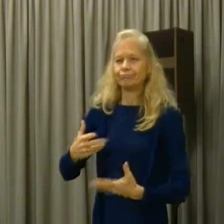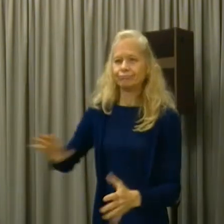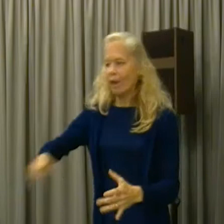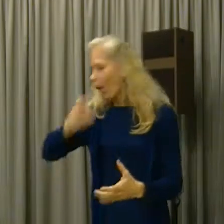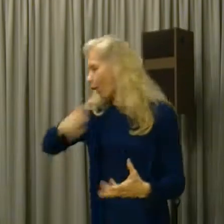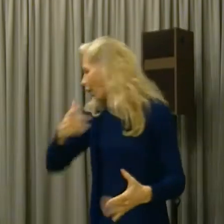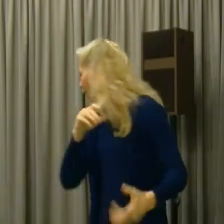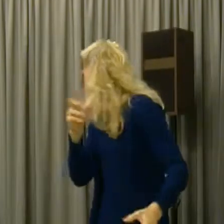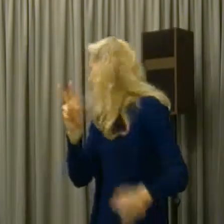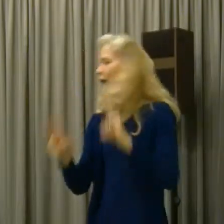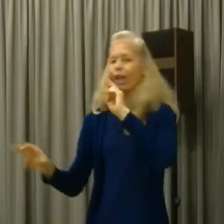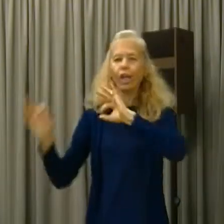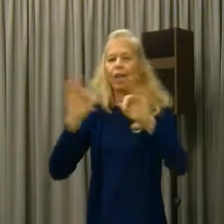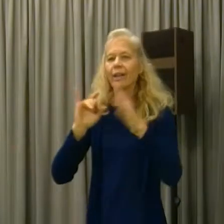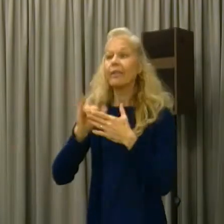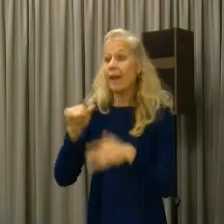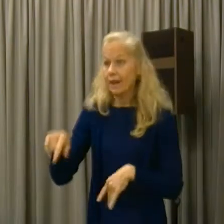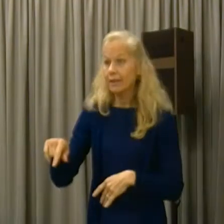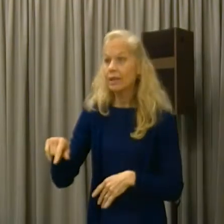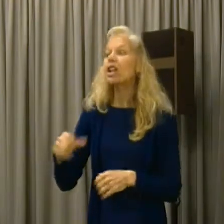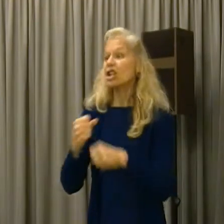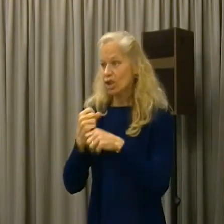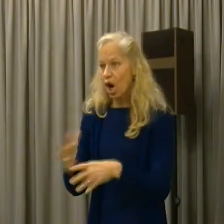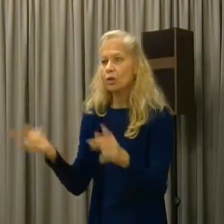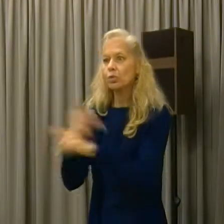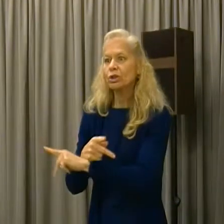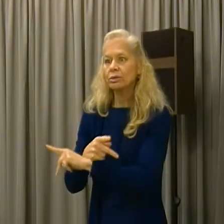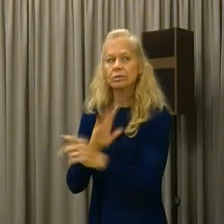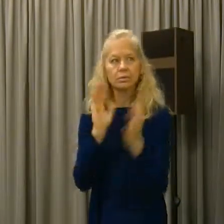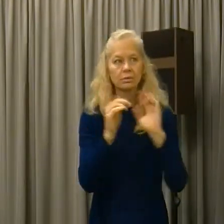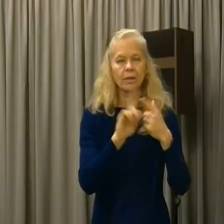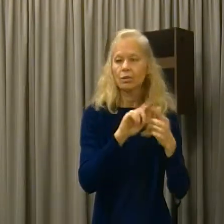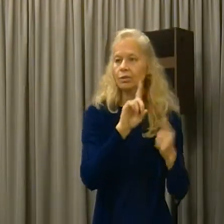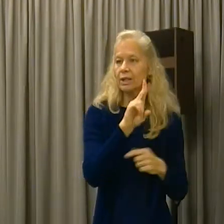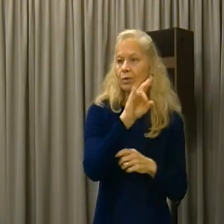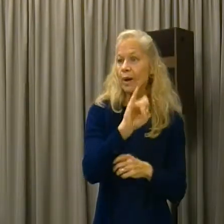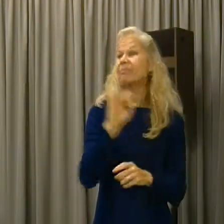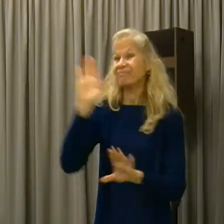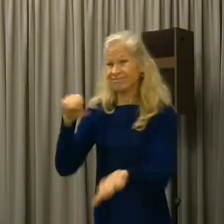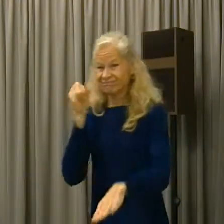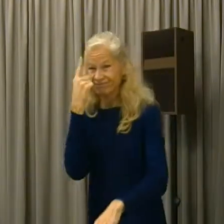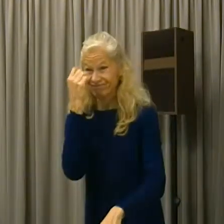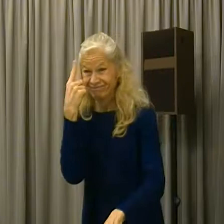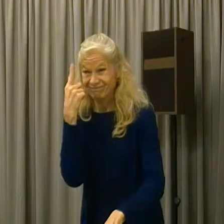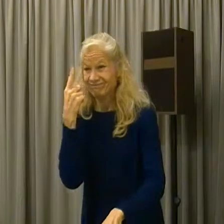phone. I do know this, I see more on them than are not.